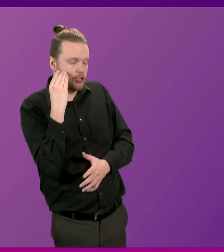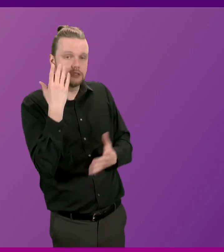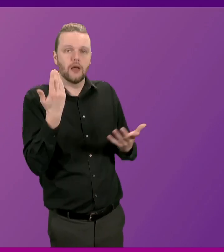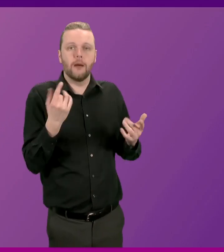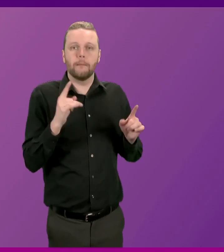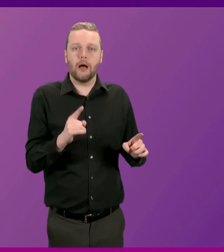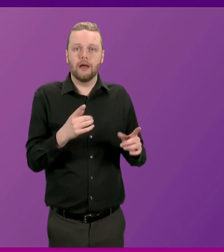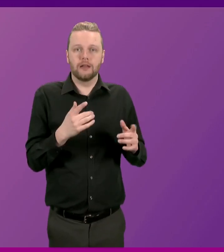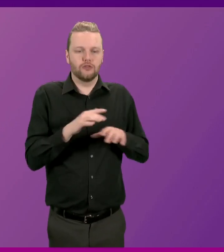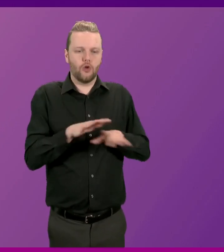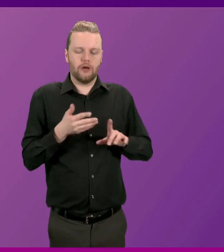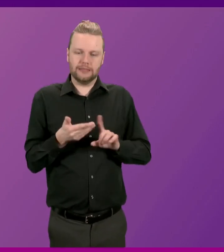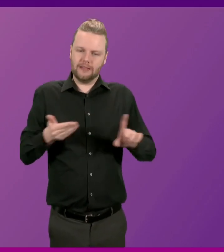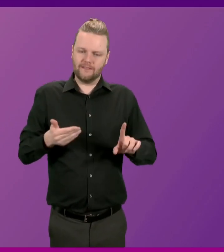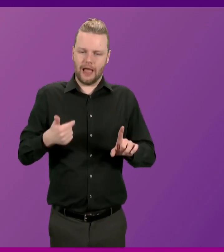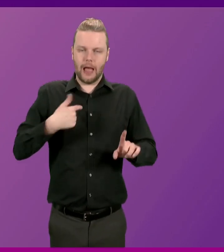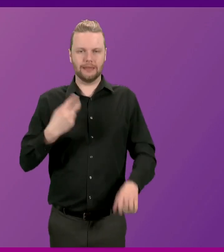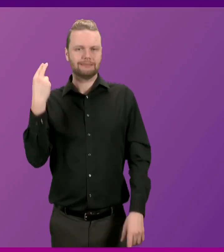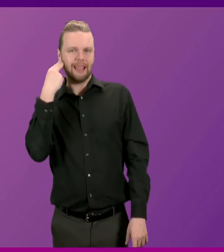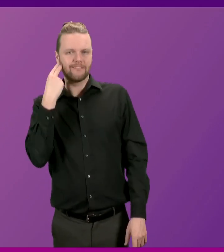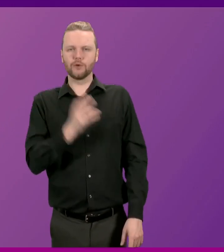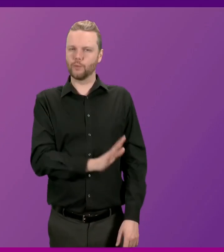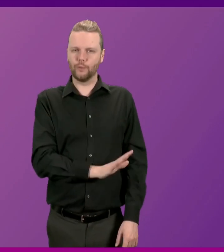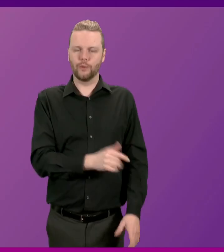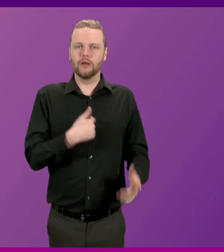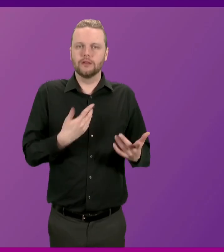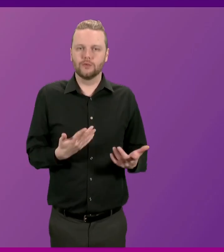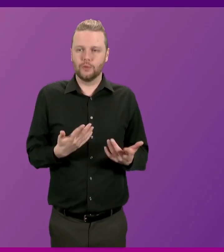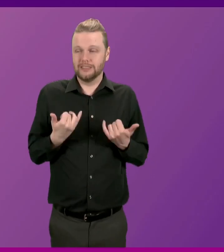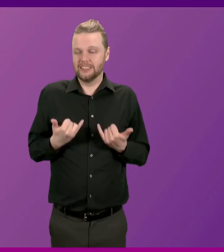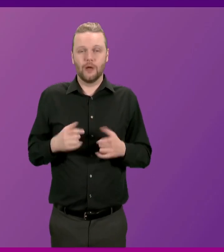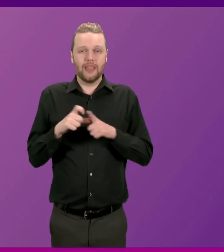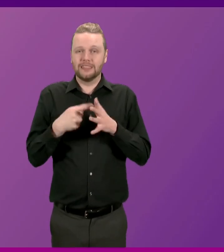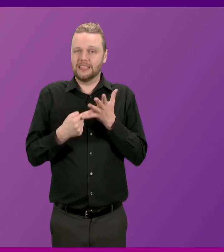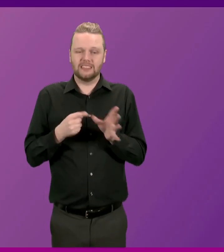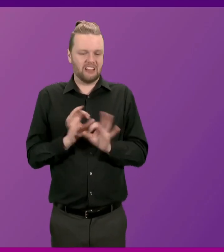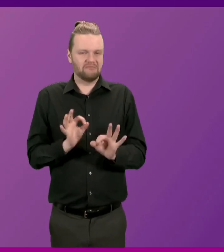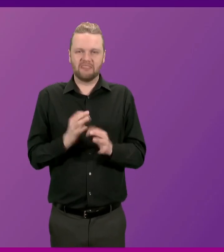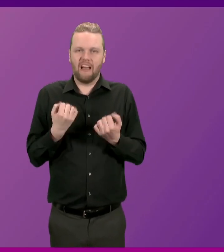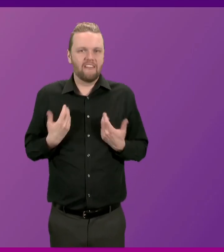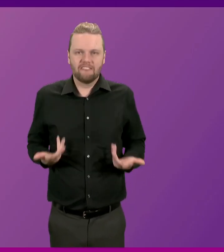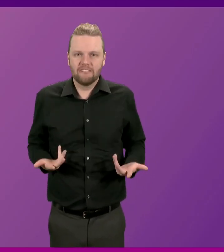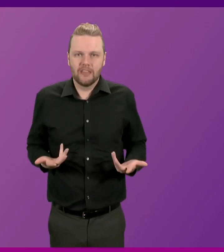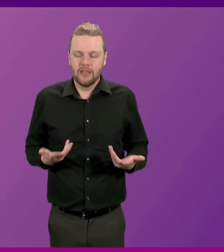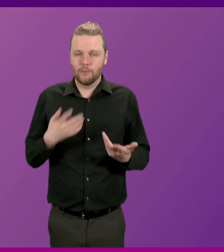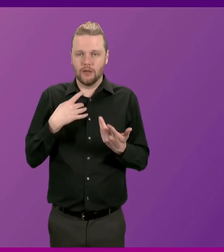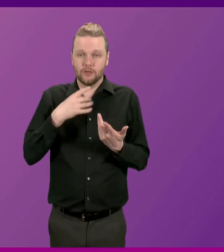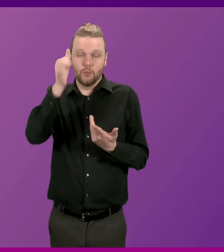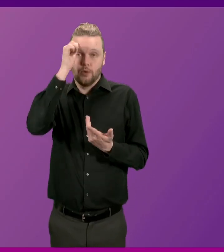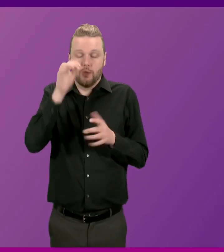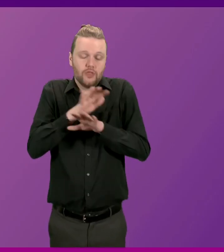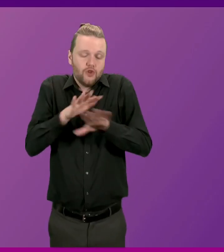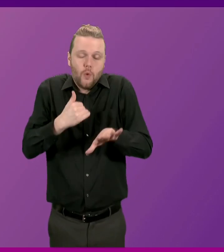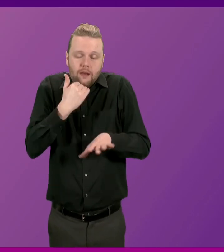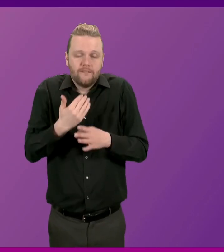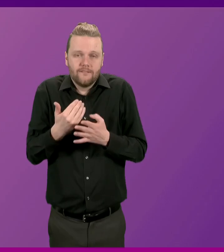don't identify with the deaf community. And at the moment we don't have access to that data at all because, we know that not enough information